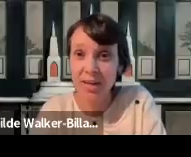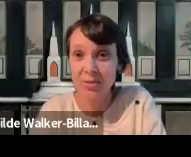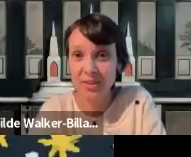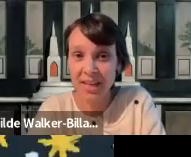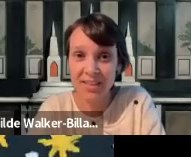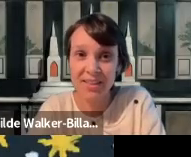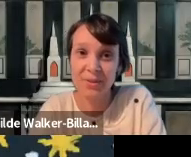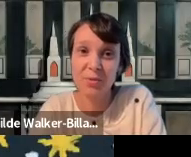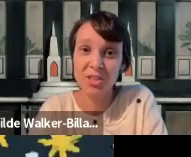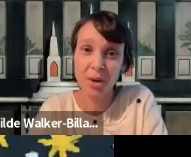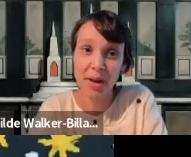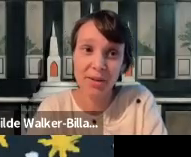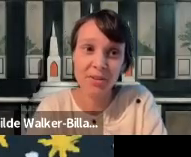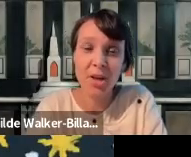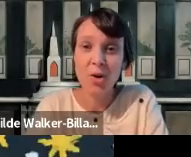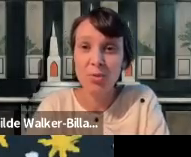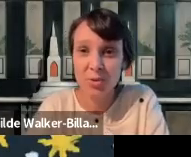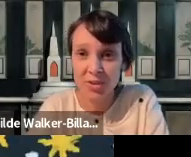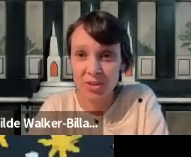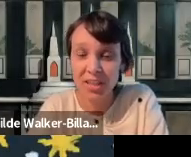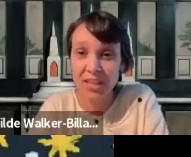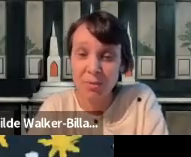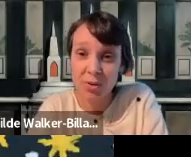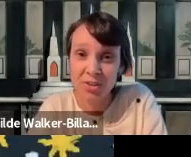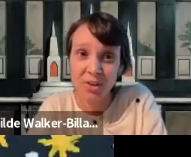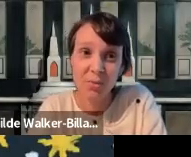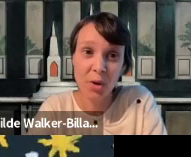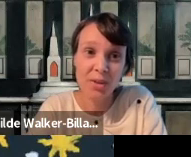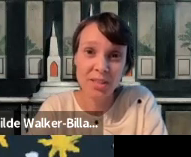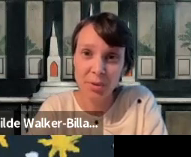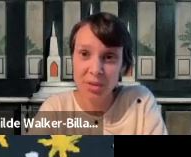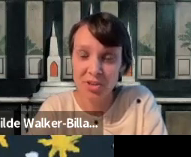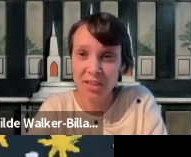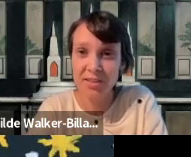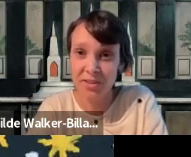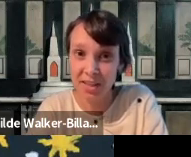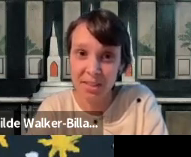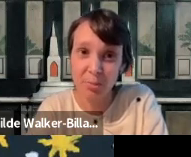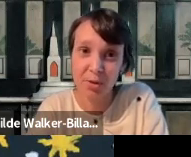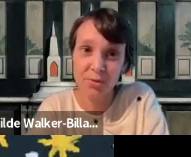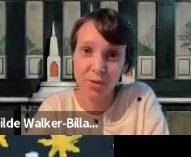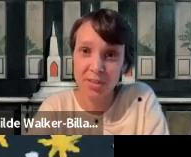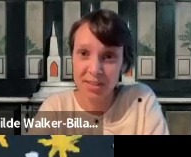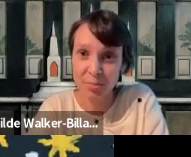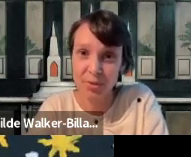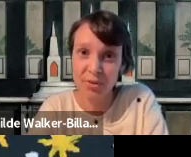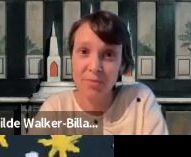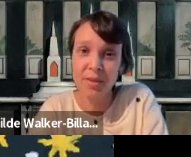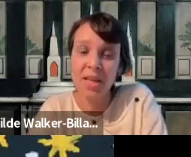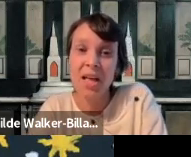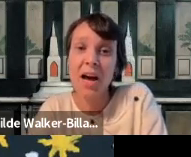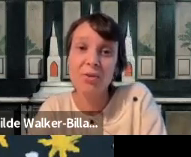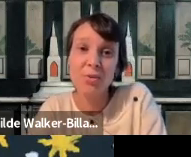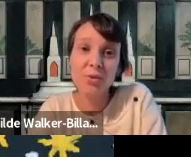I would like to thank Richard Meyer, whose research was a real inspiration and a starting point for this